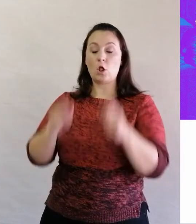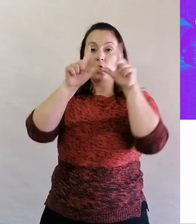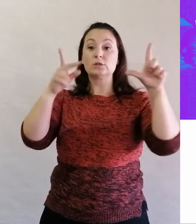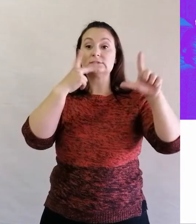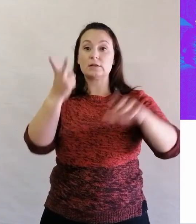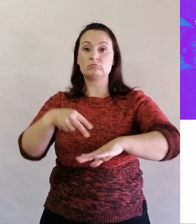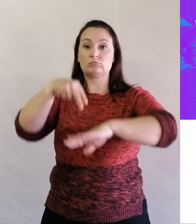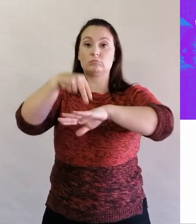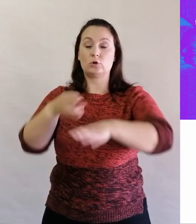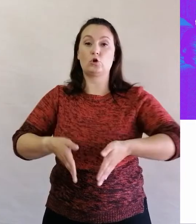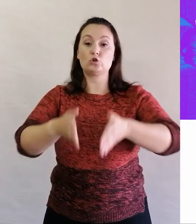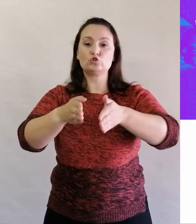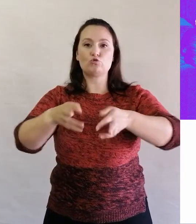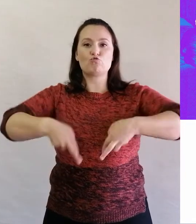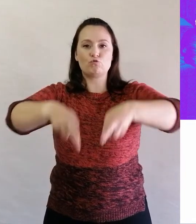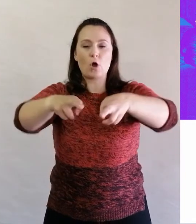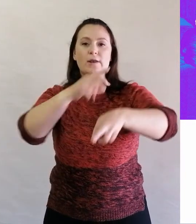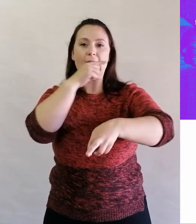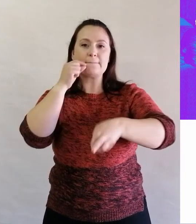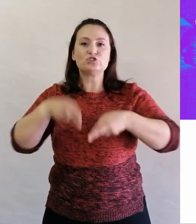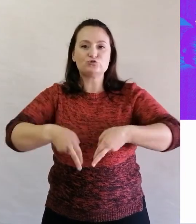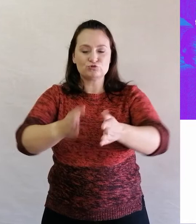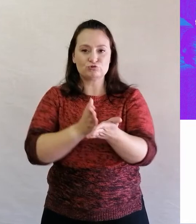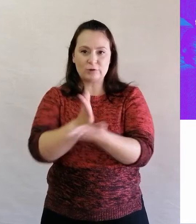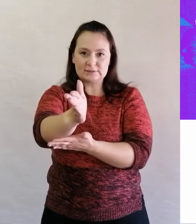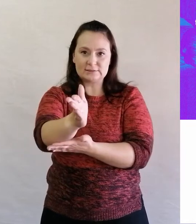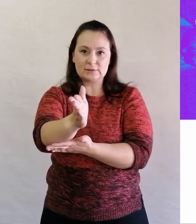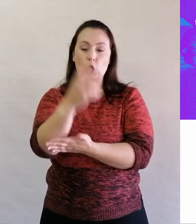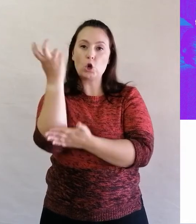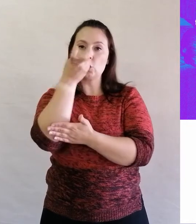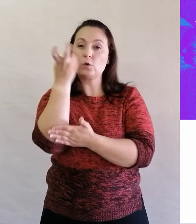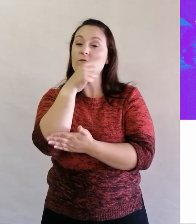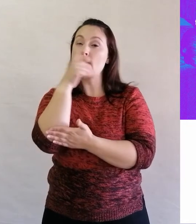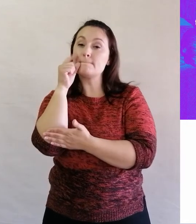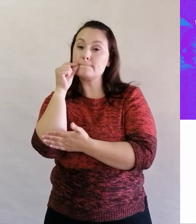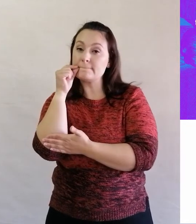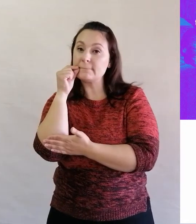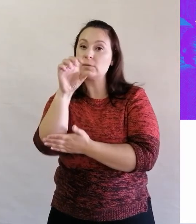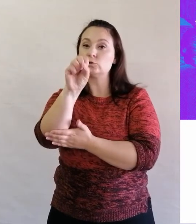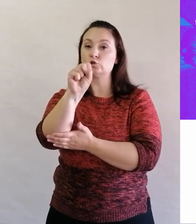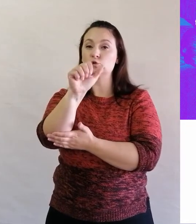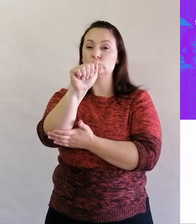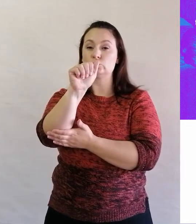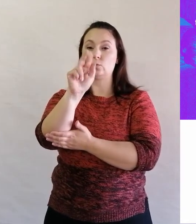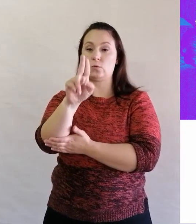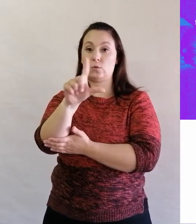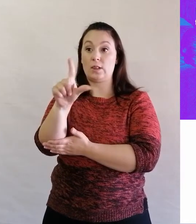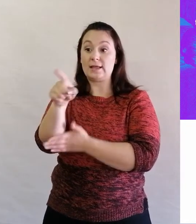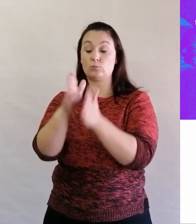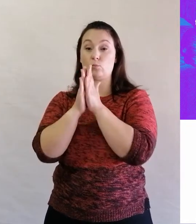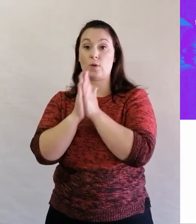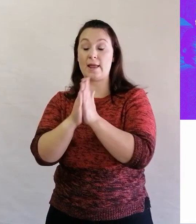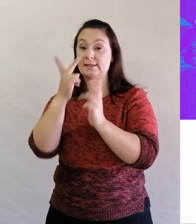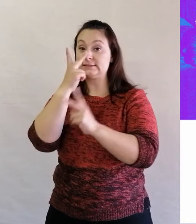and go to the street called Straight, and at the house of Judas look for a man of Tarsus named Saul. For behold, he is praying, and he has seen a